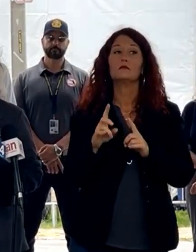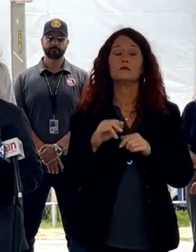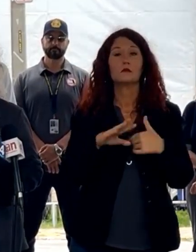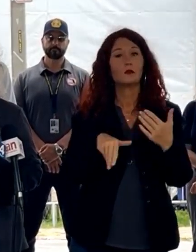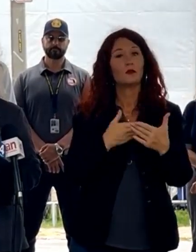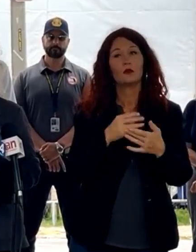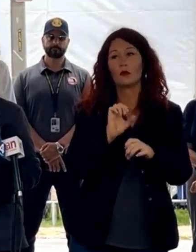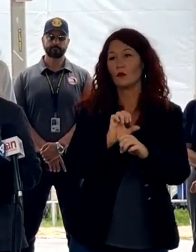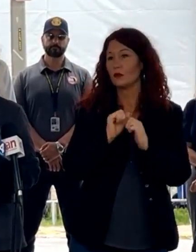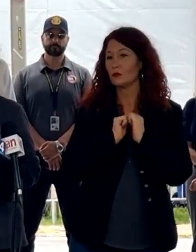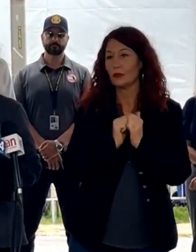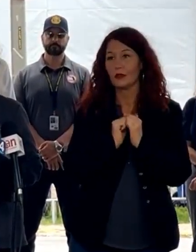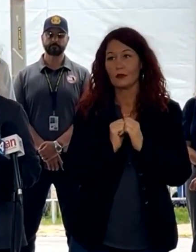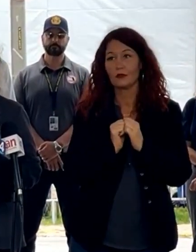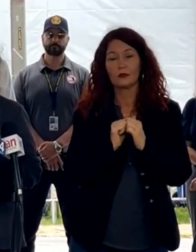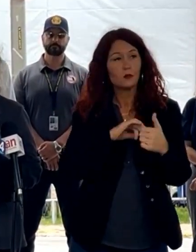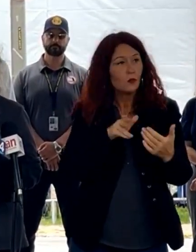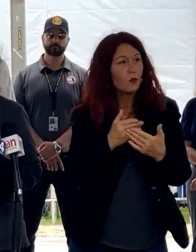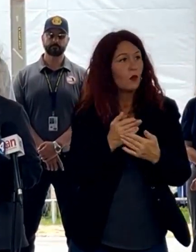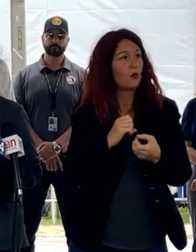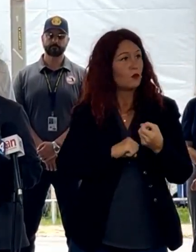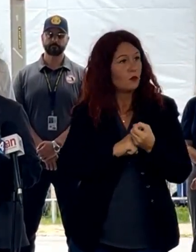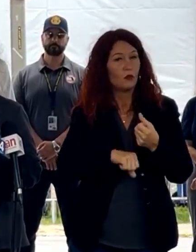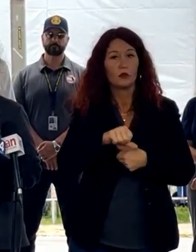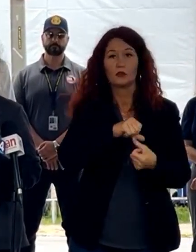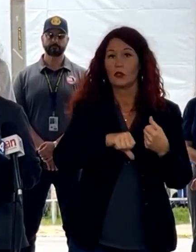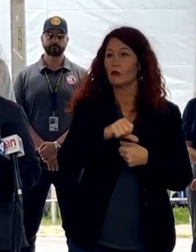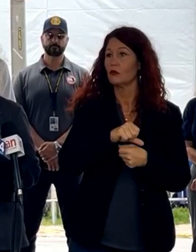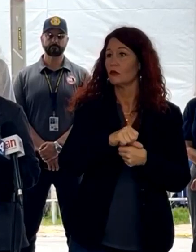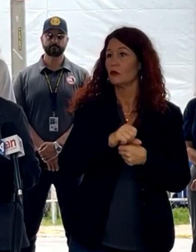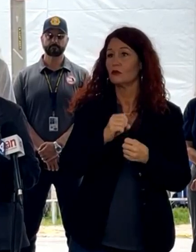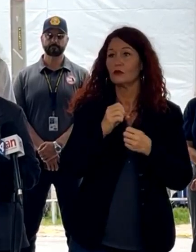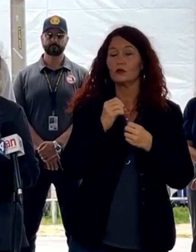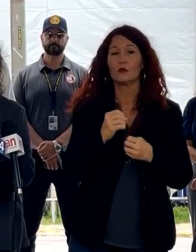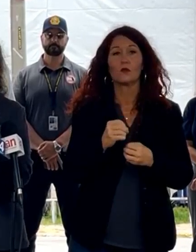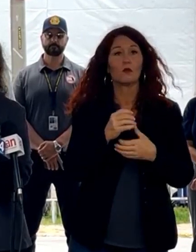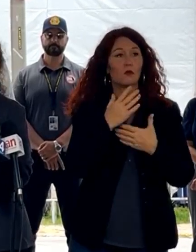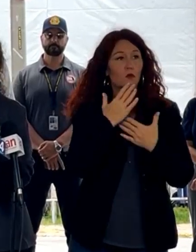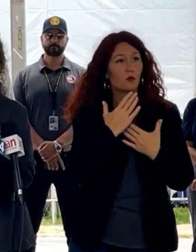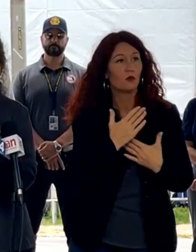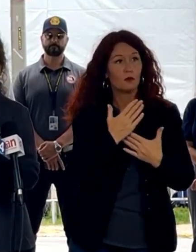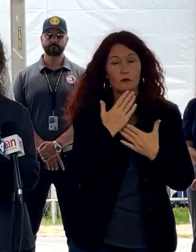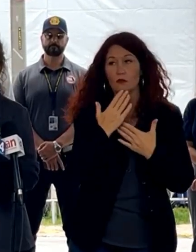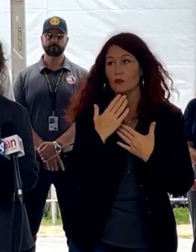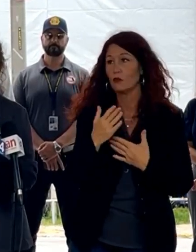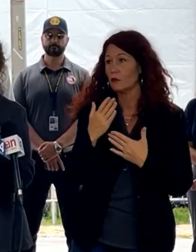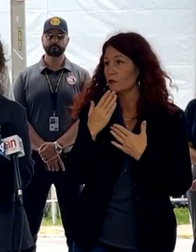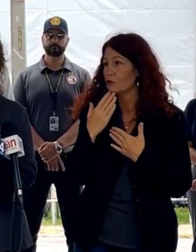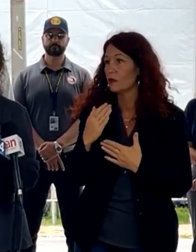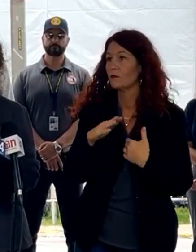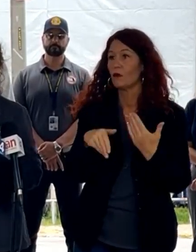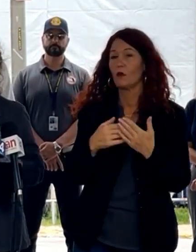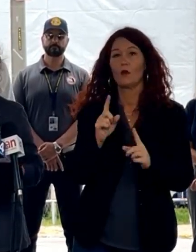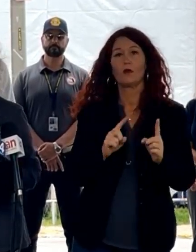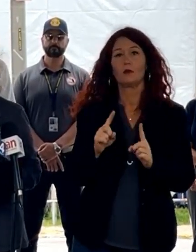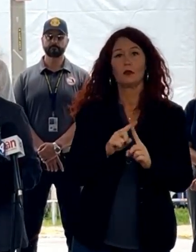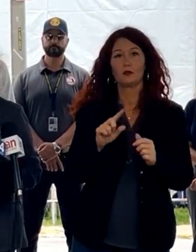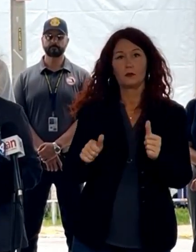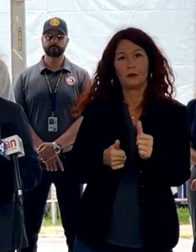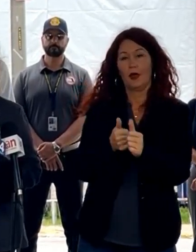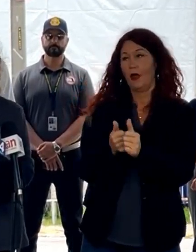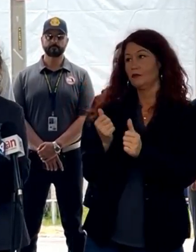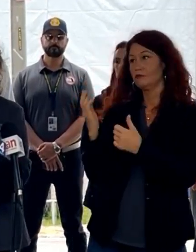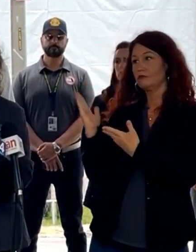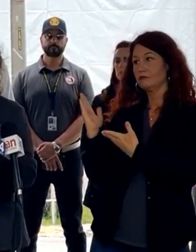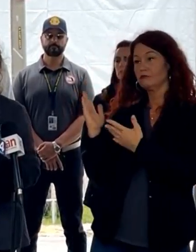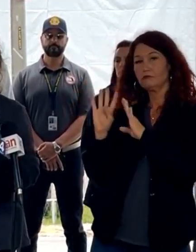together. The word that comes to mind first is gratitude. Gratitude for all the officials standing behind me here, standing with our